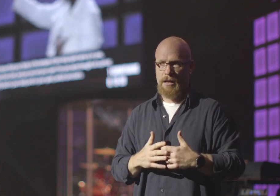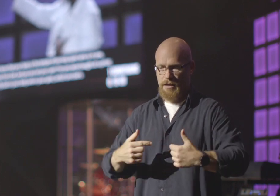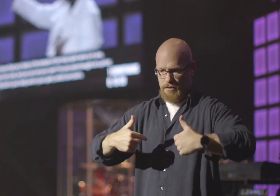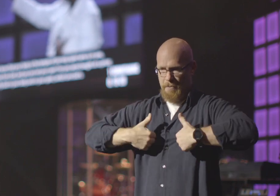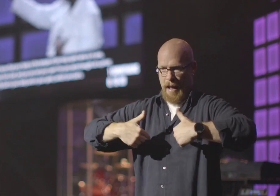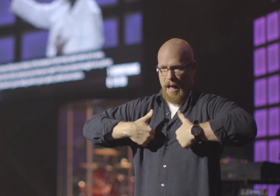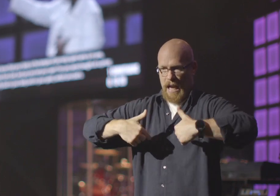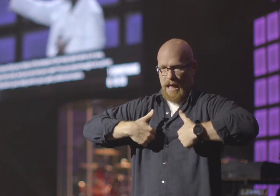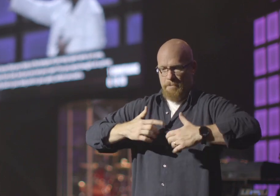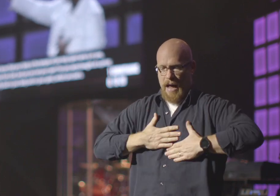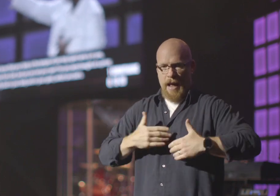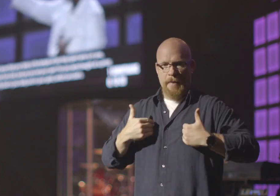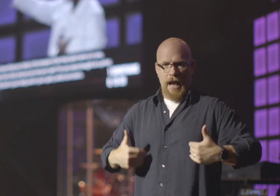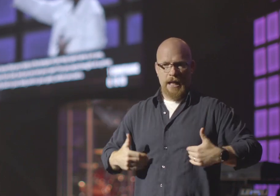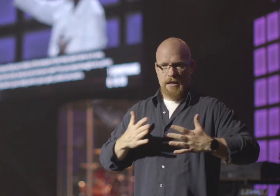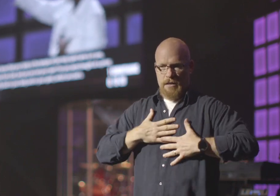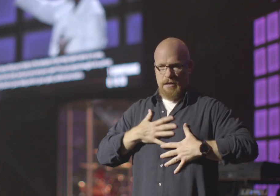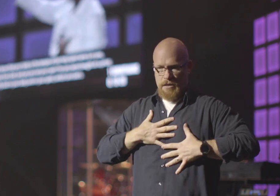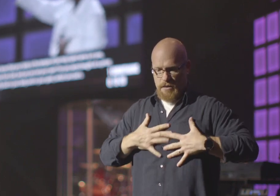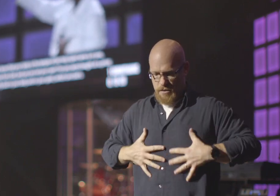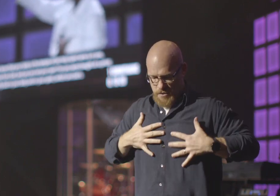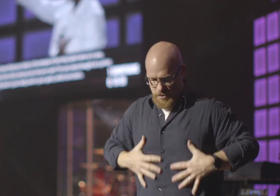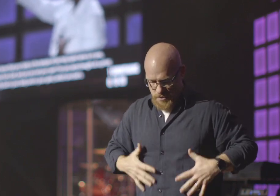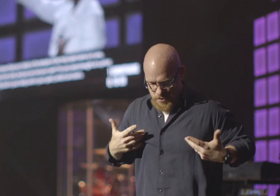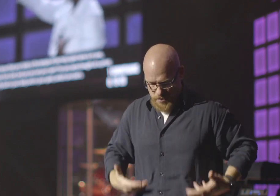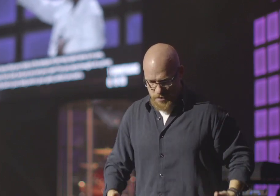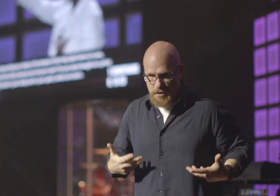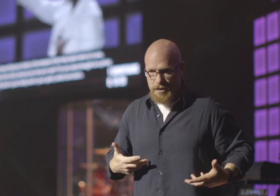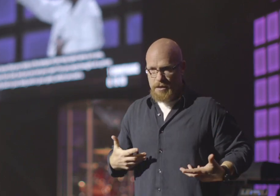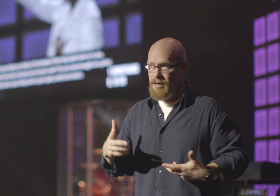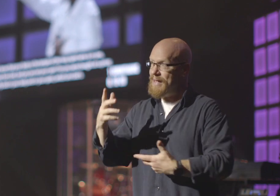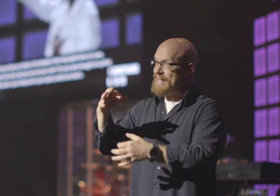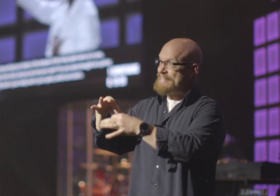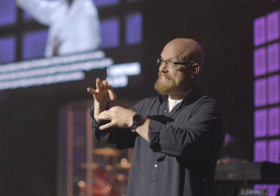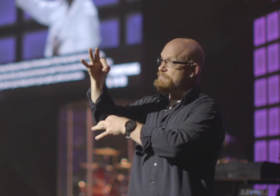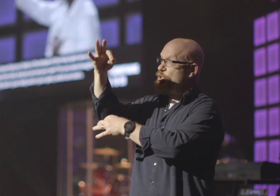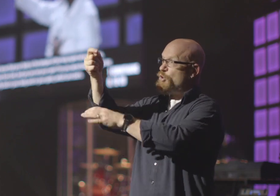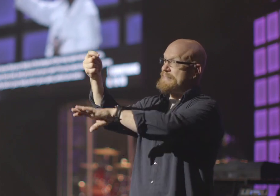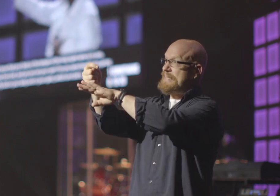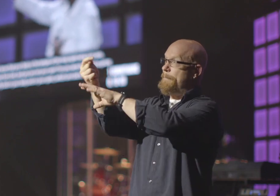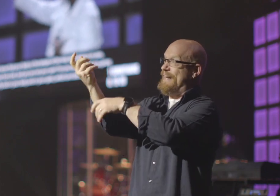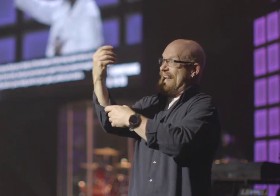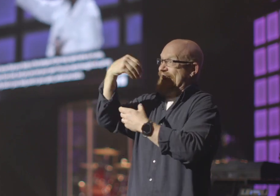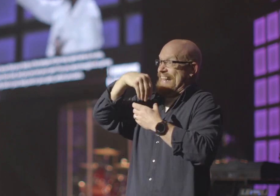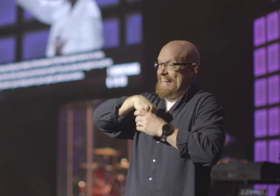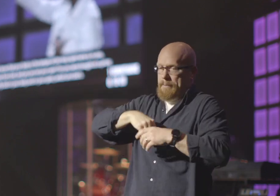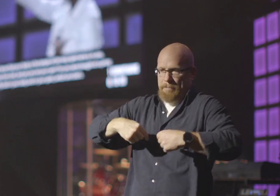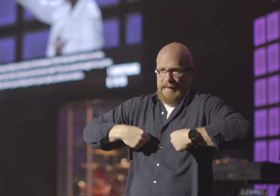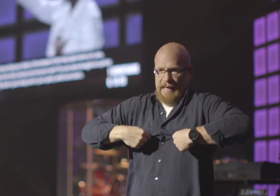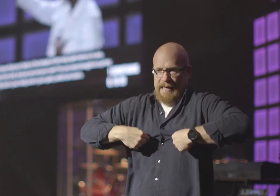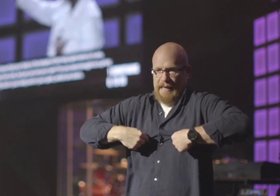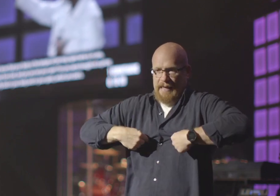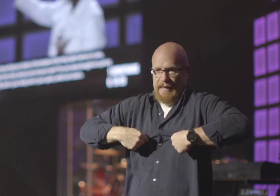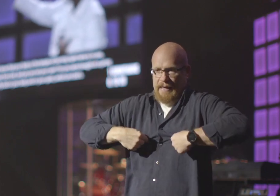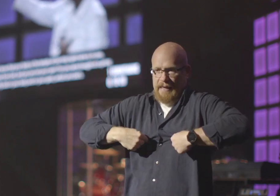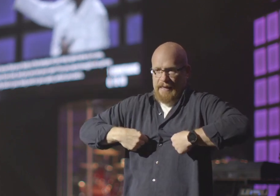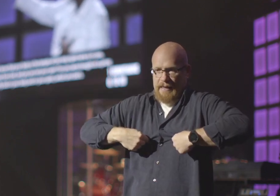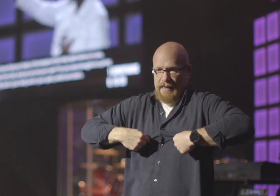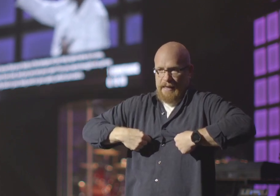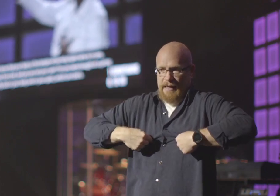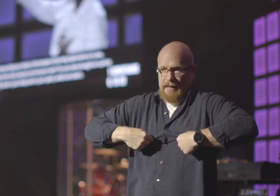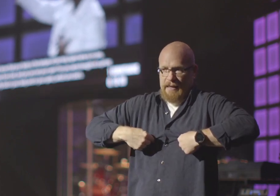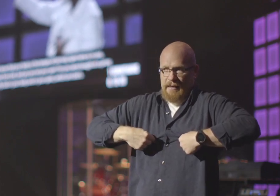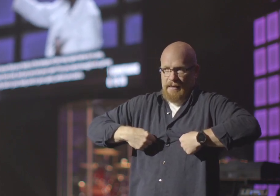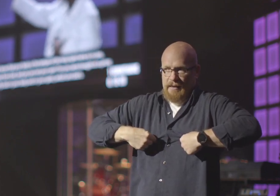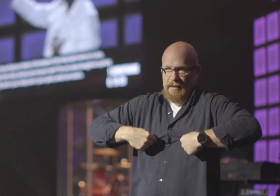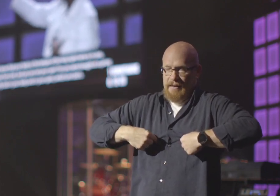my body. So do you not know that your body is the temple of the Holy Spirit, who is where? So not next door, but in you, whom you